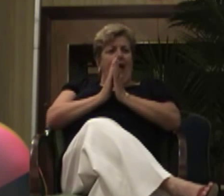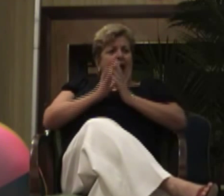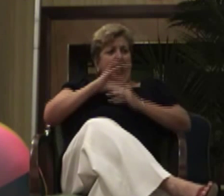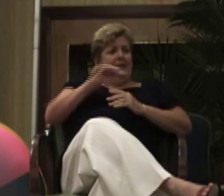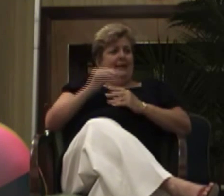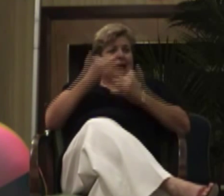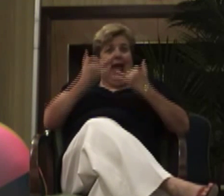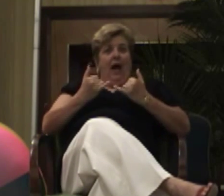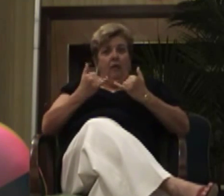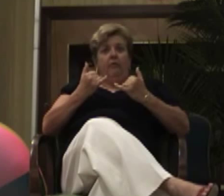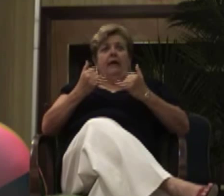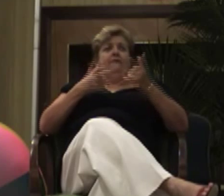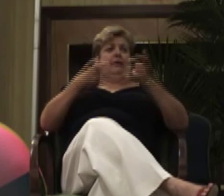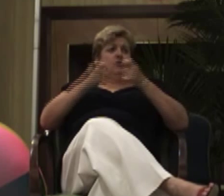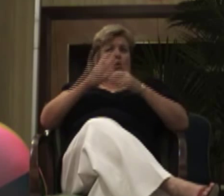is exciting. I